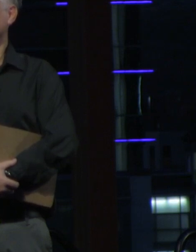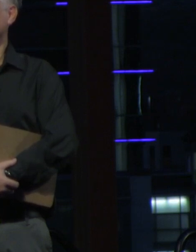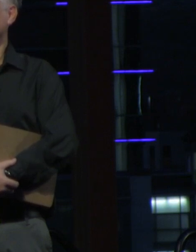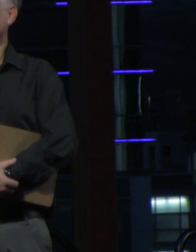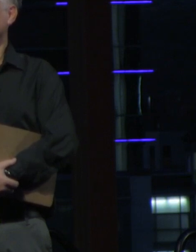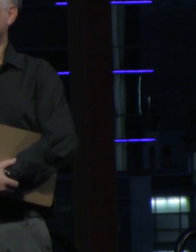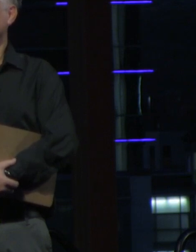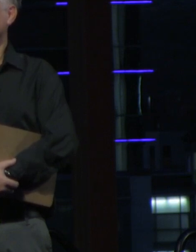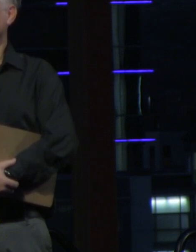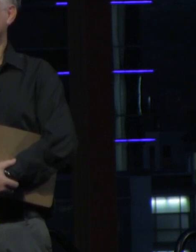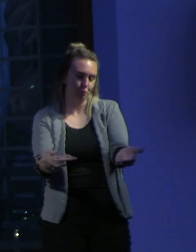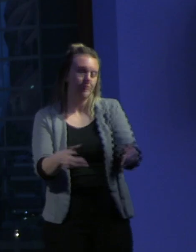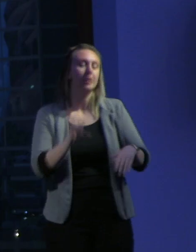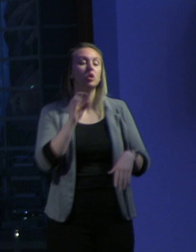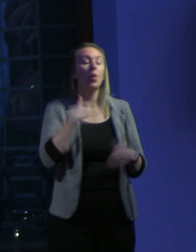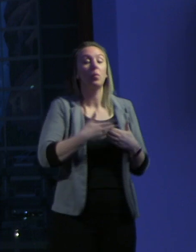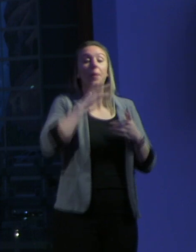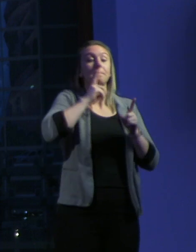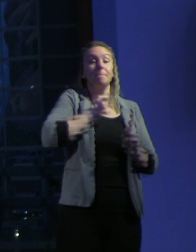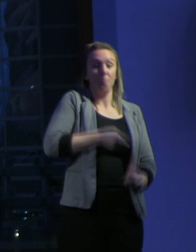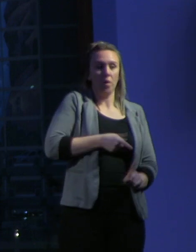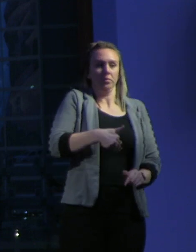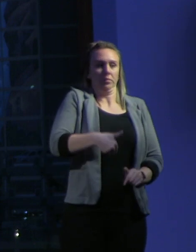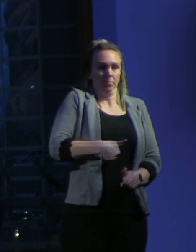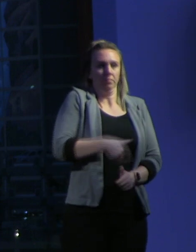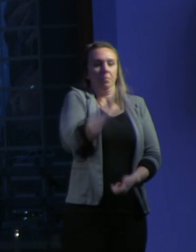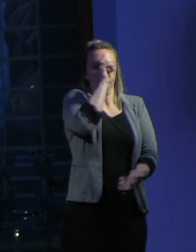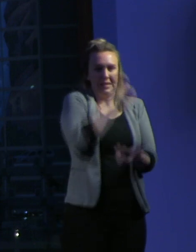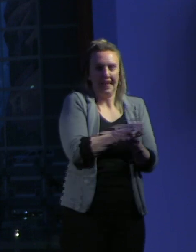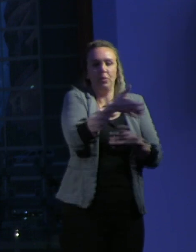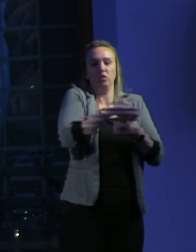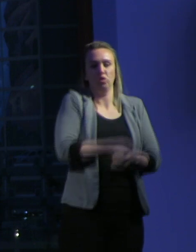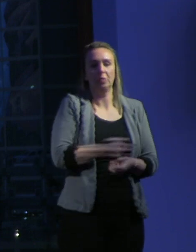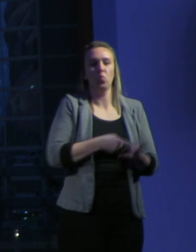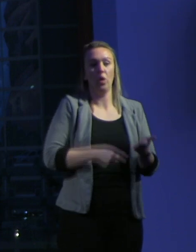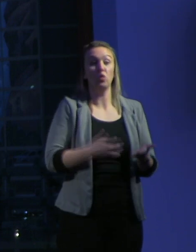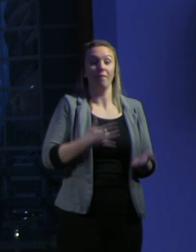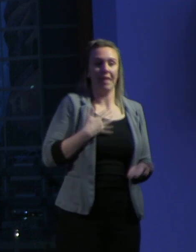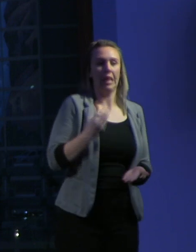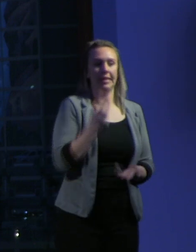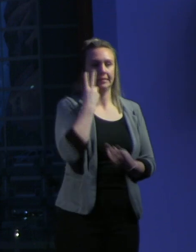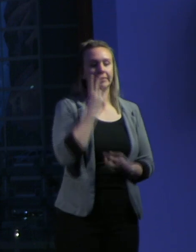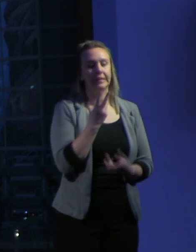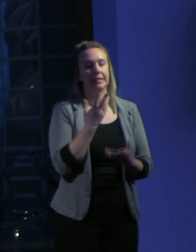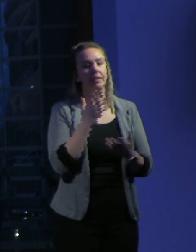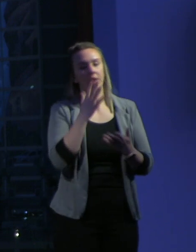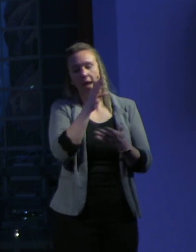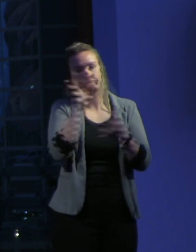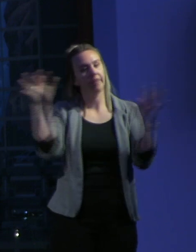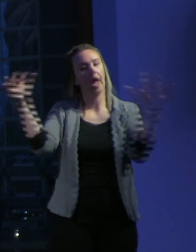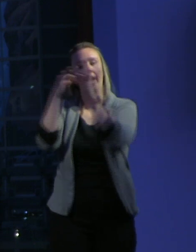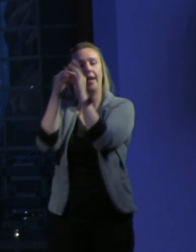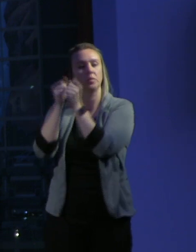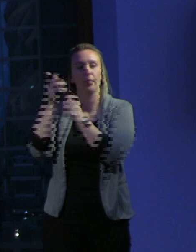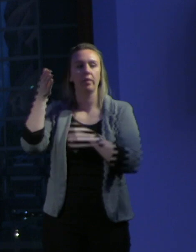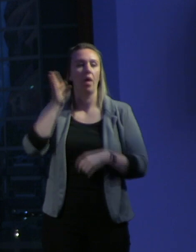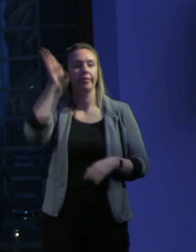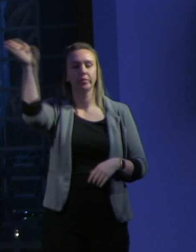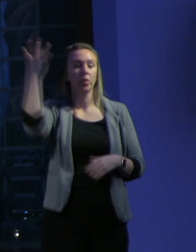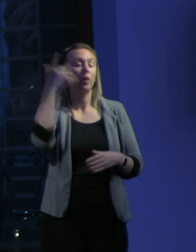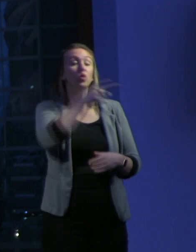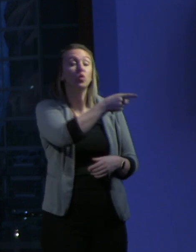you feel, don't discount it. There you go. Connect with the other side because you're never,